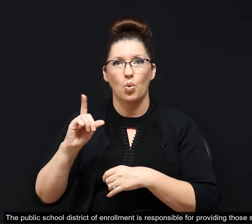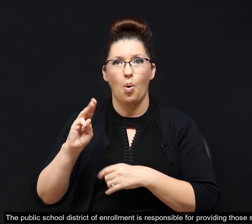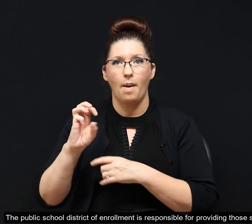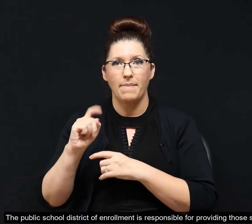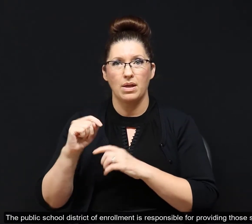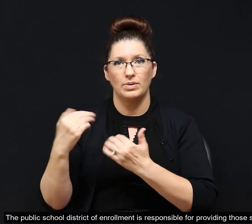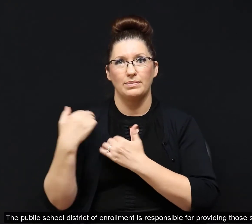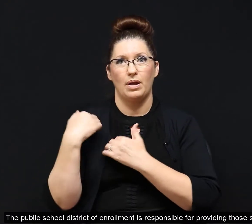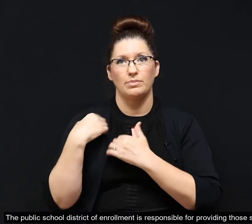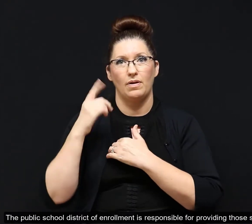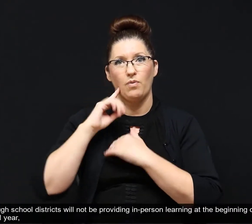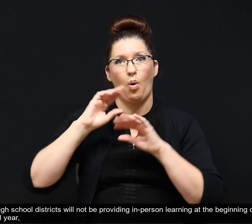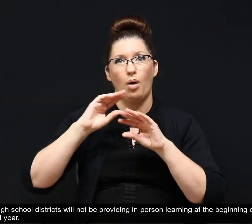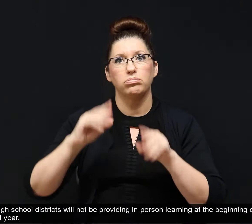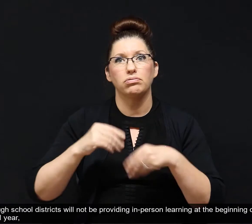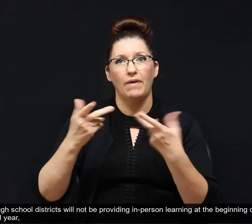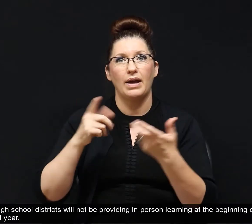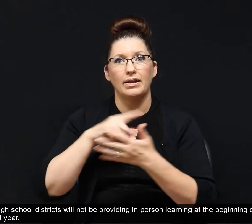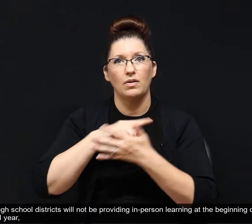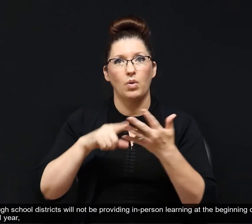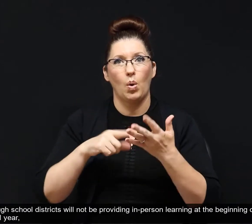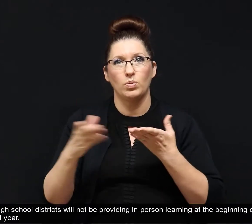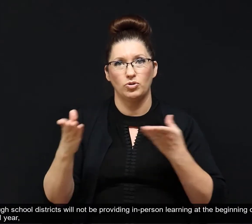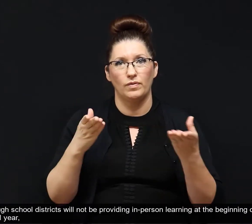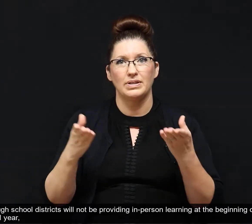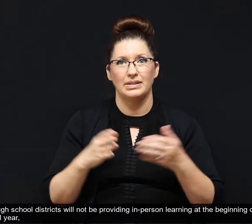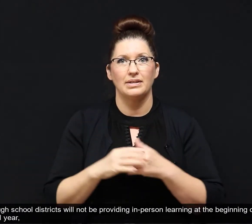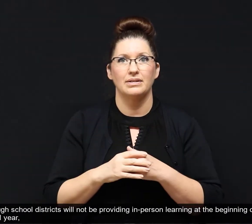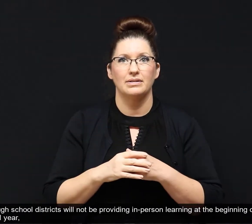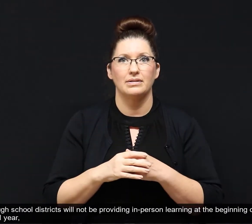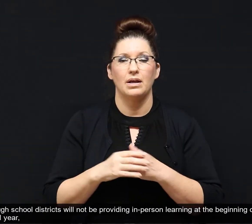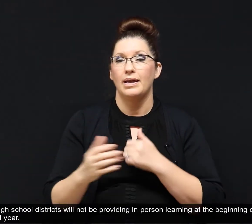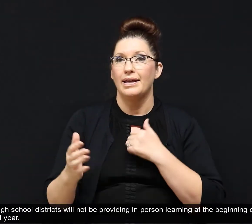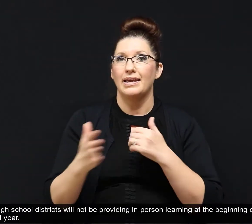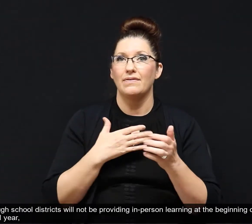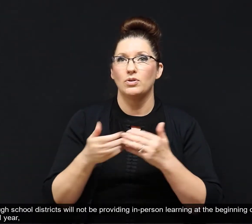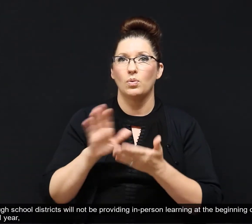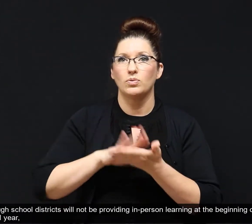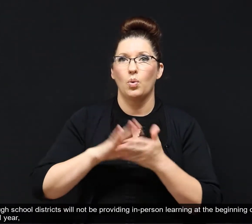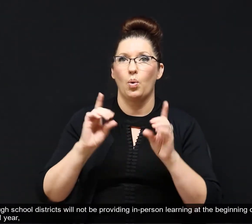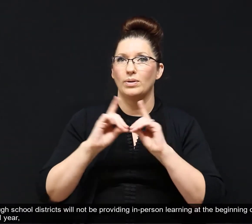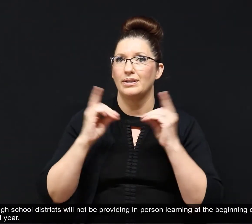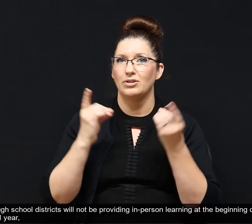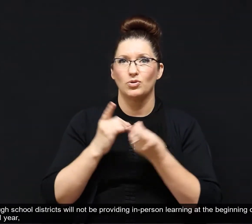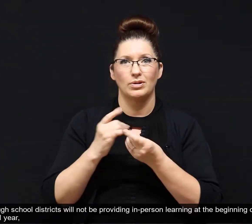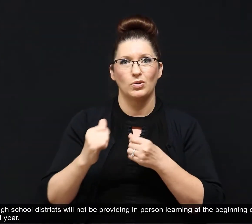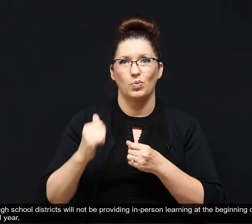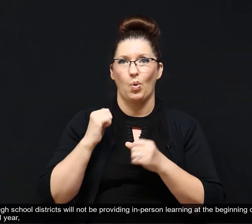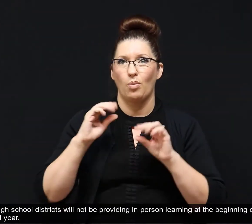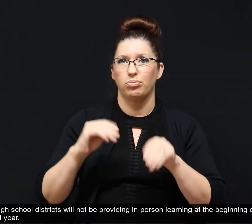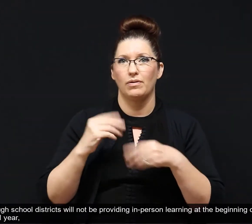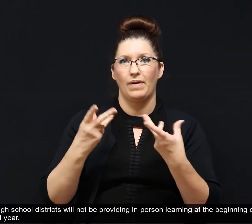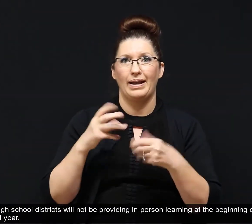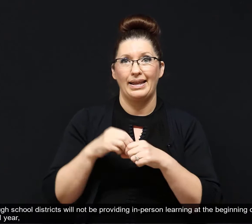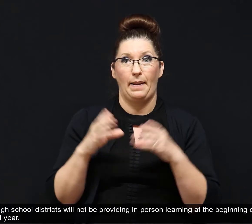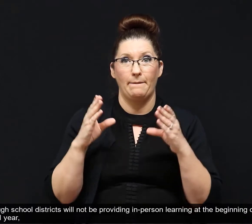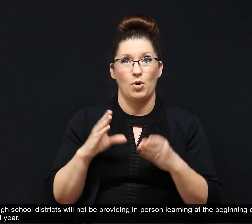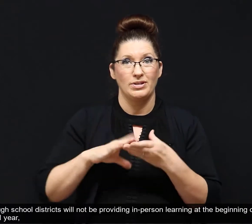services. Although school districts will not be providing in-person learning at the beginning of the 2020 through 2021